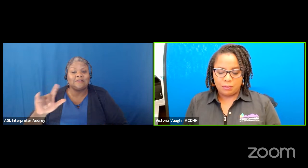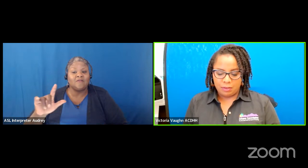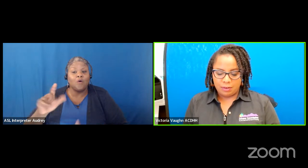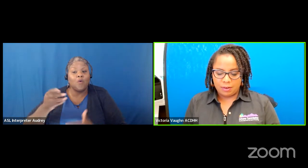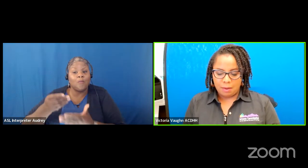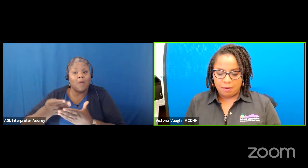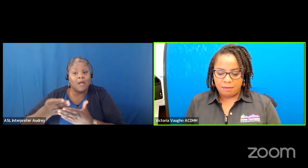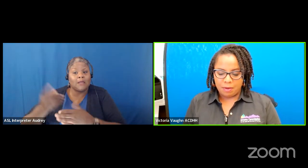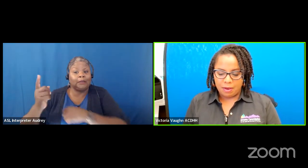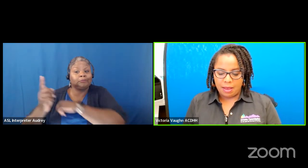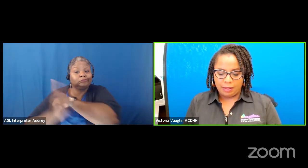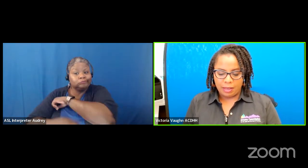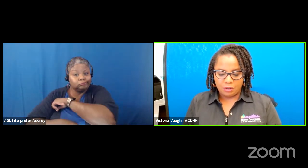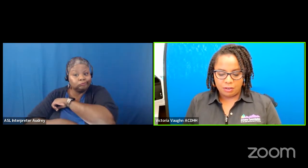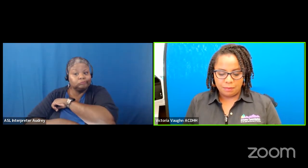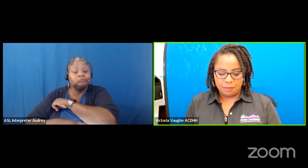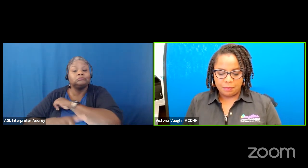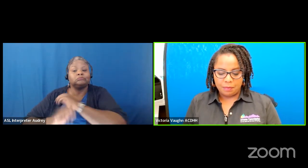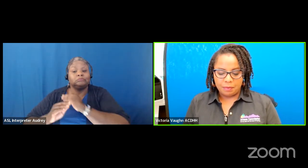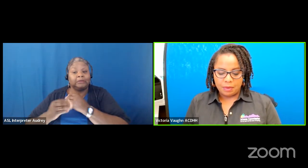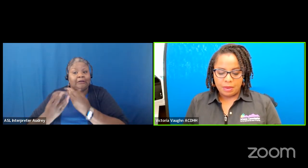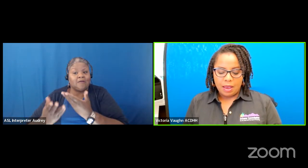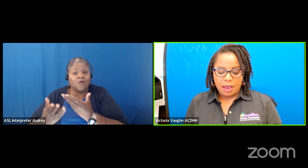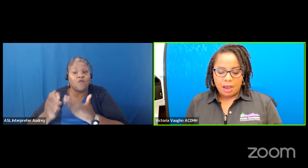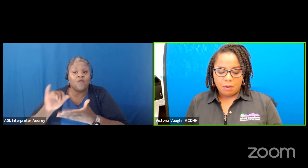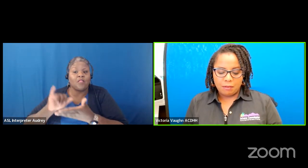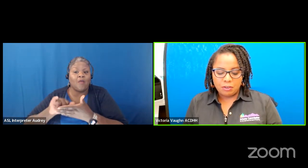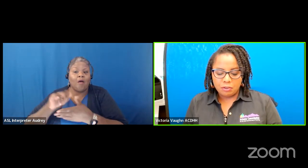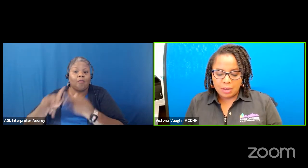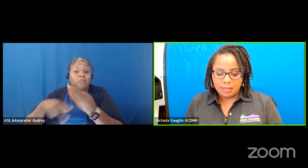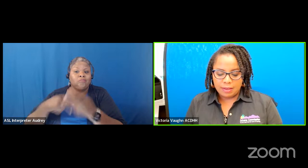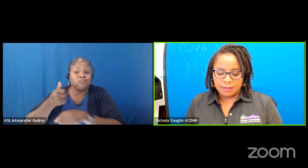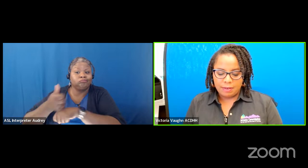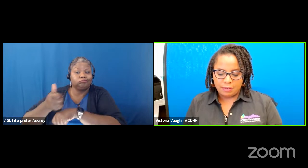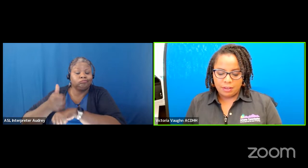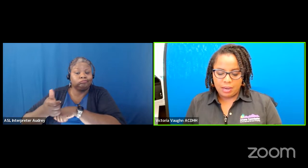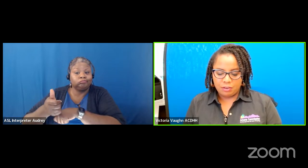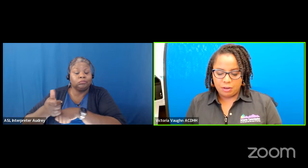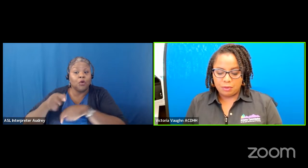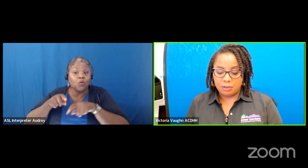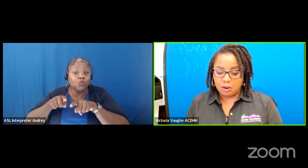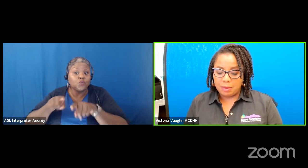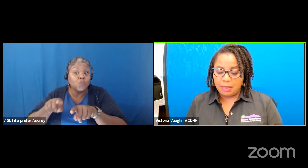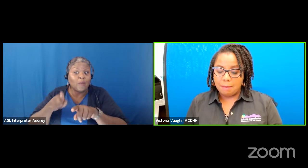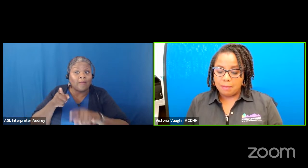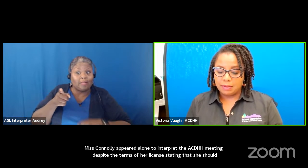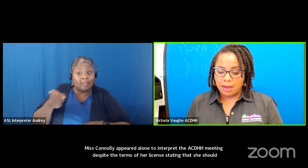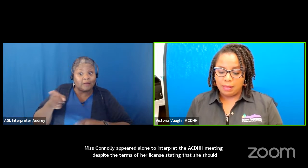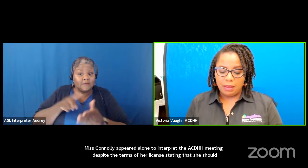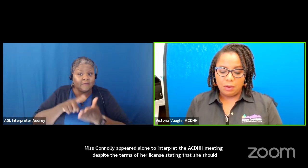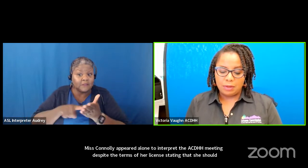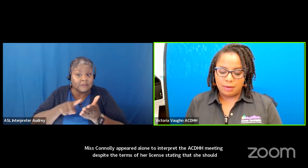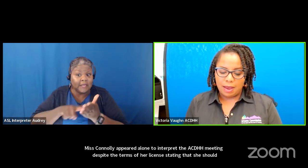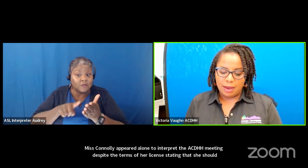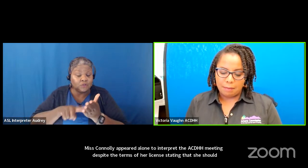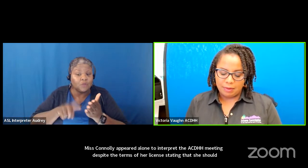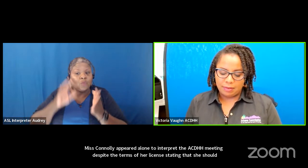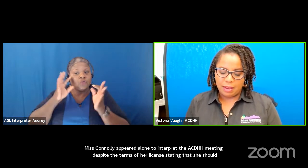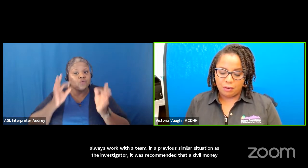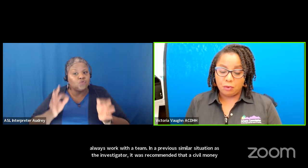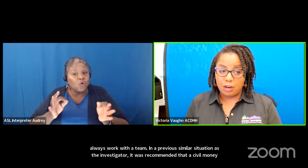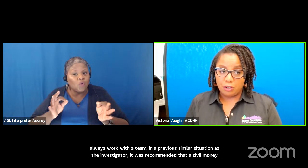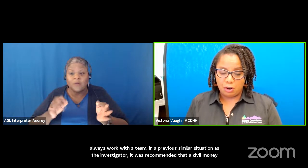be assessed for this type of allegation. However, during this investigation, it was determined that Ms. Conley was